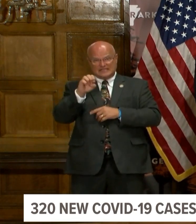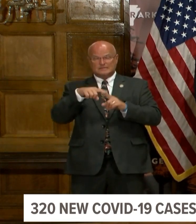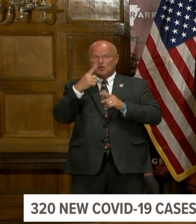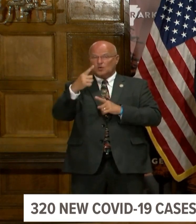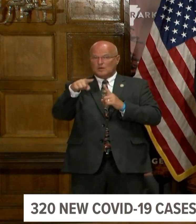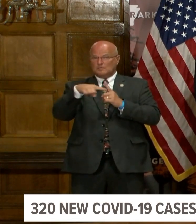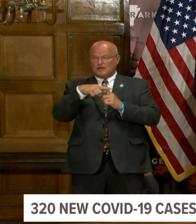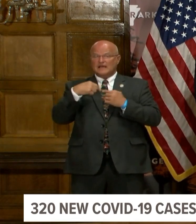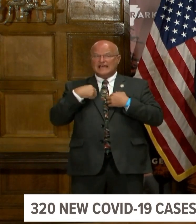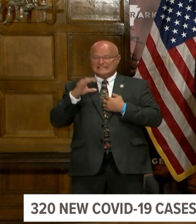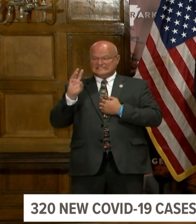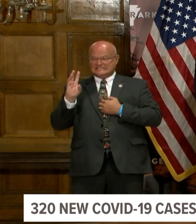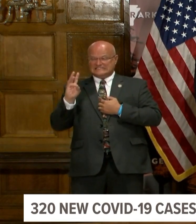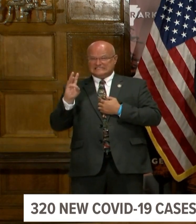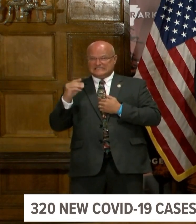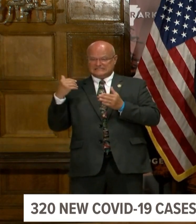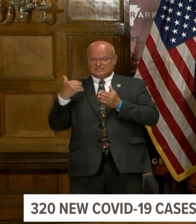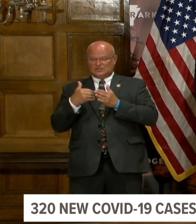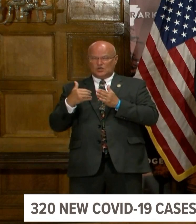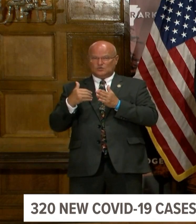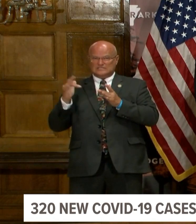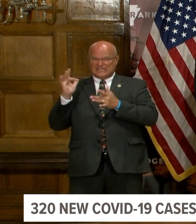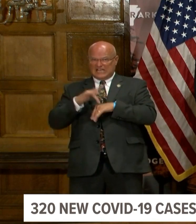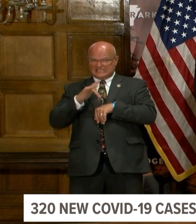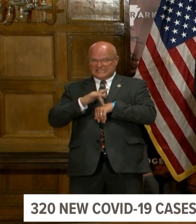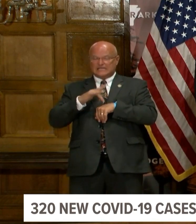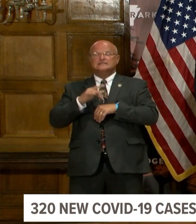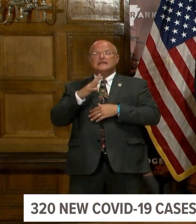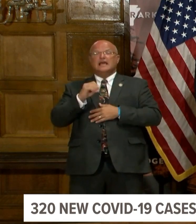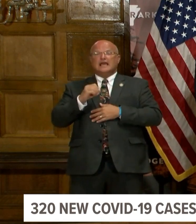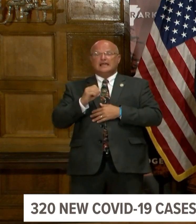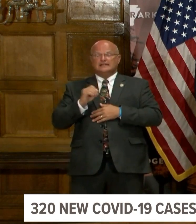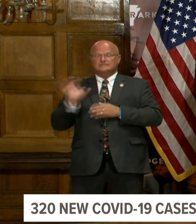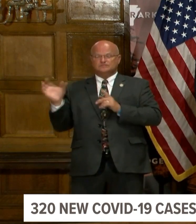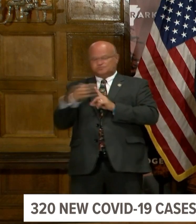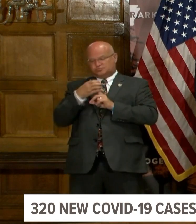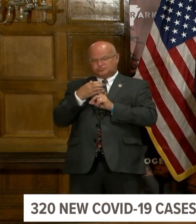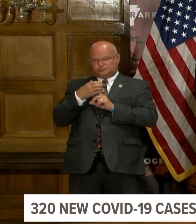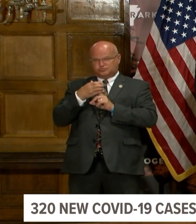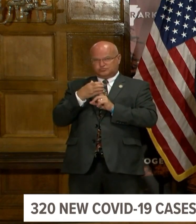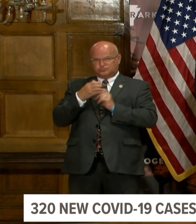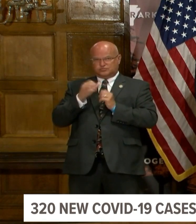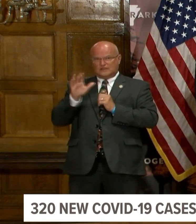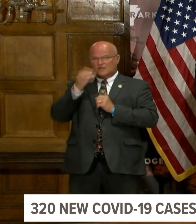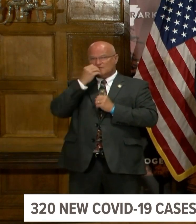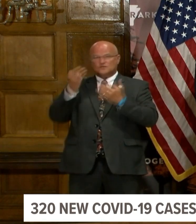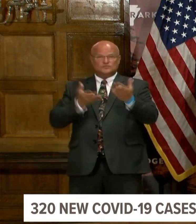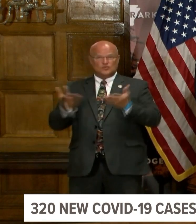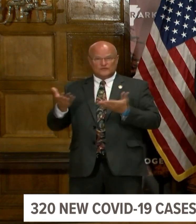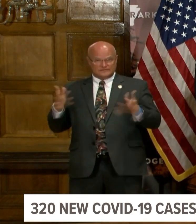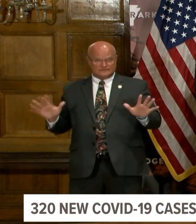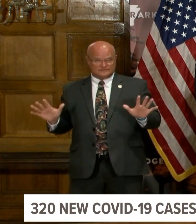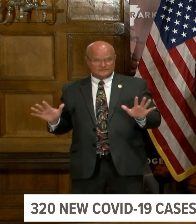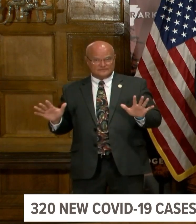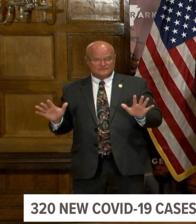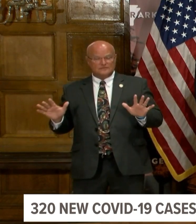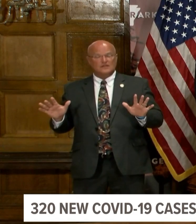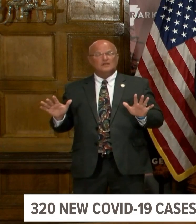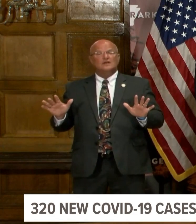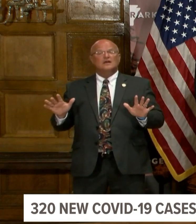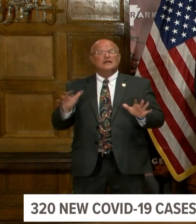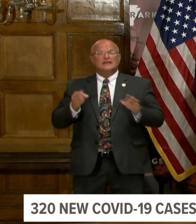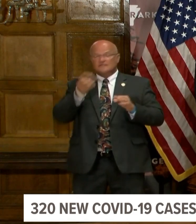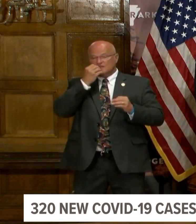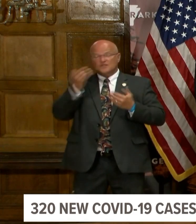1 positive, they had 6 close contacts, and it was isolated in their food service area. Well,